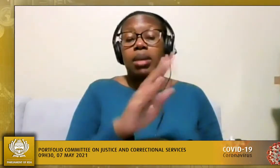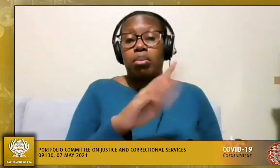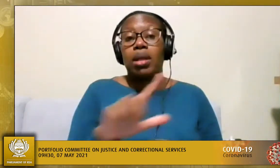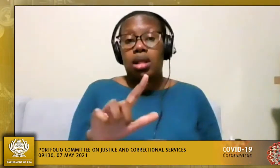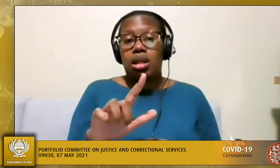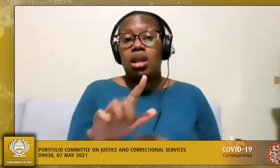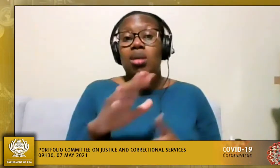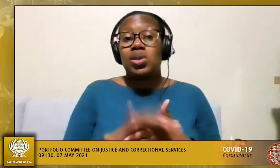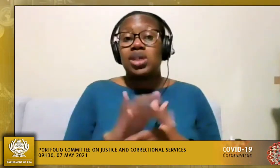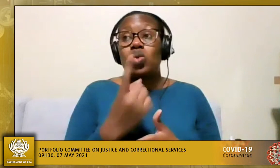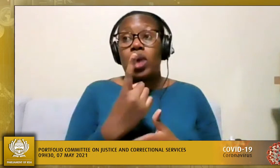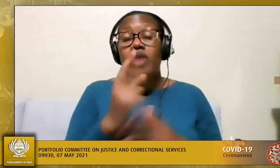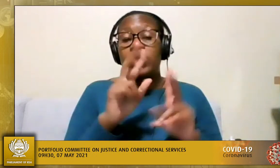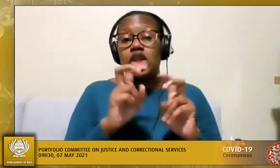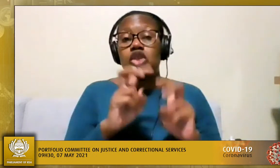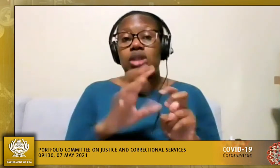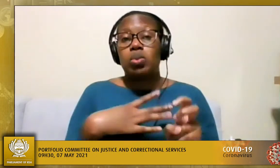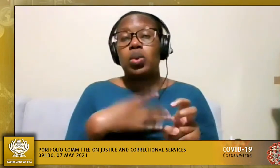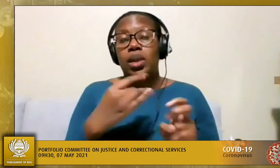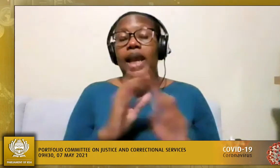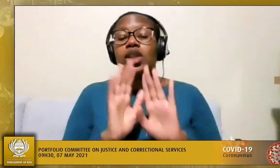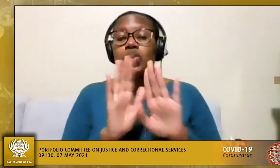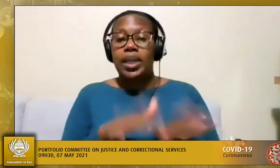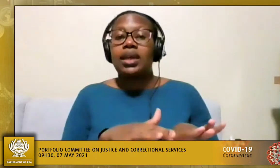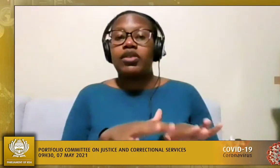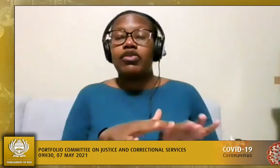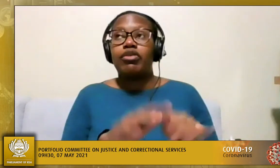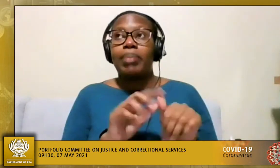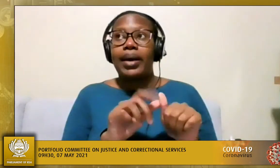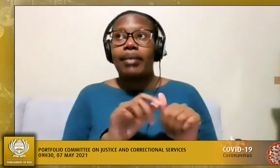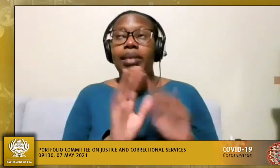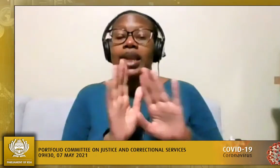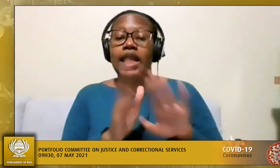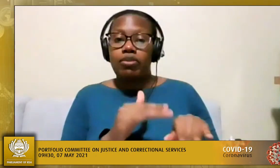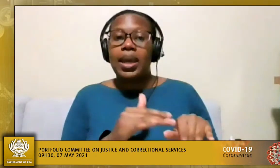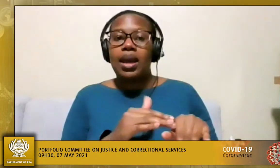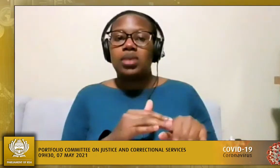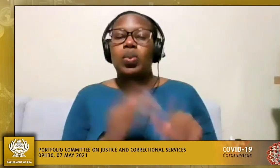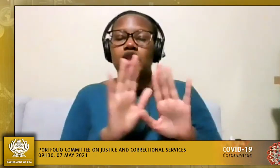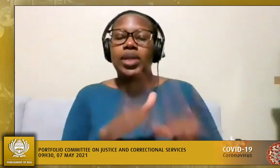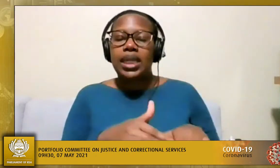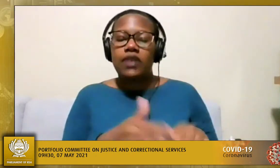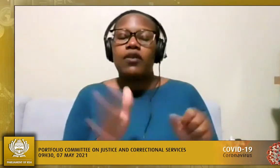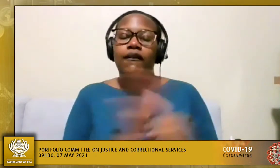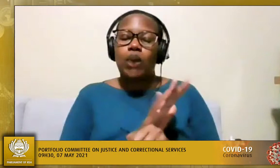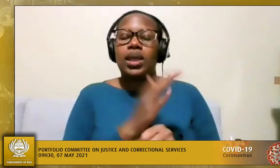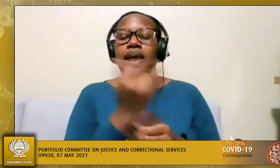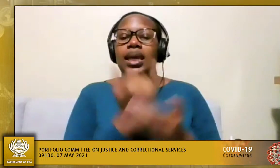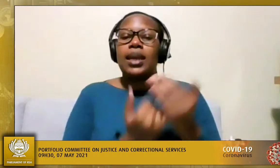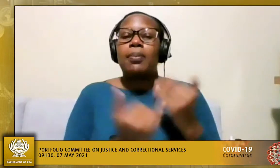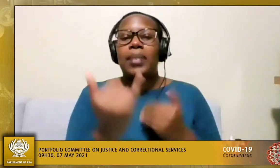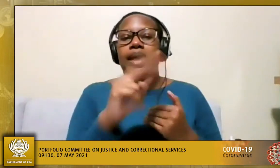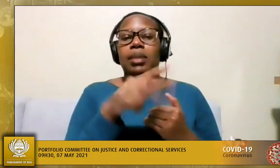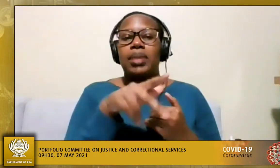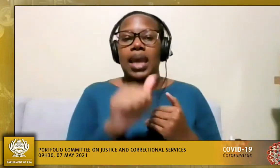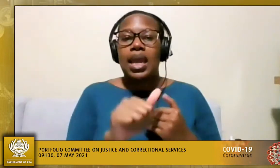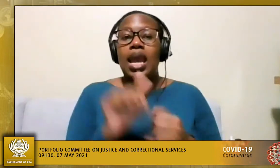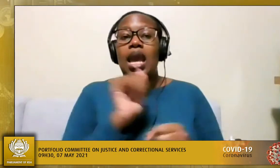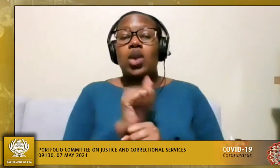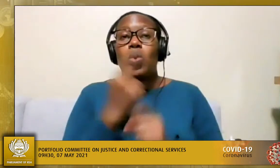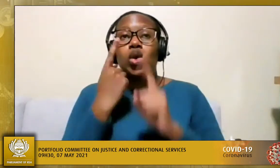one of the issues that we would want to leave behind a fully independent and work towards a